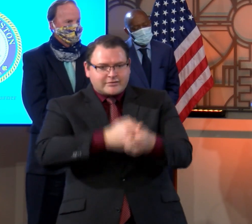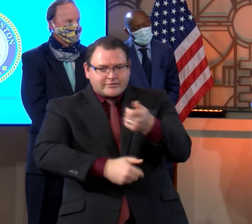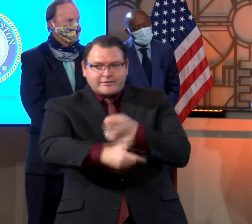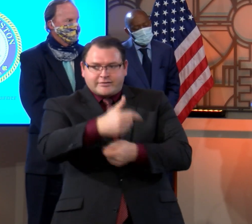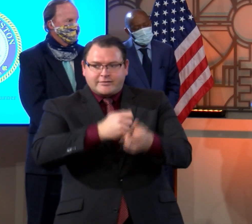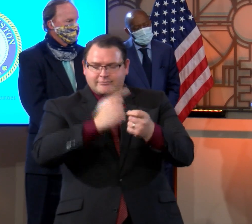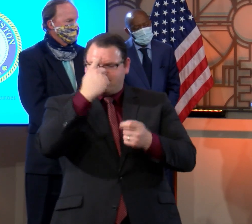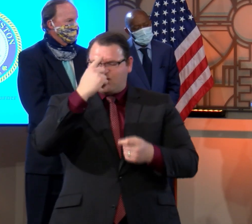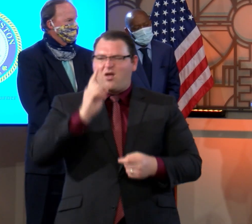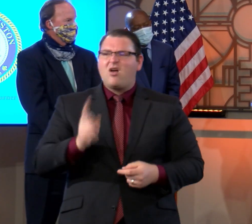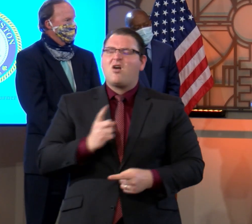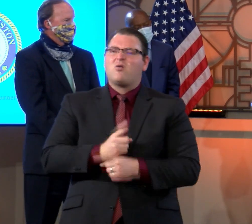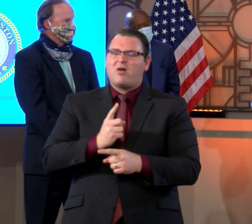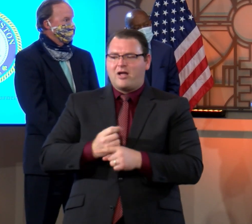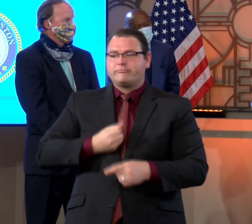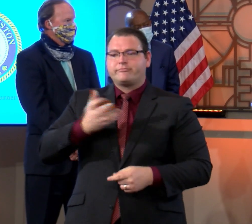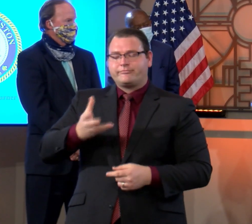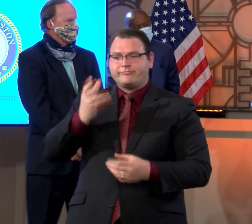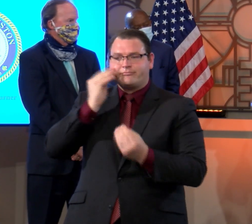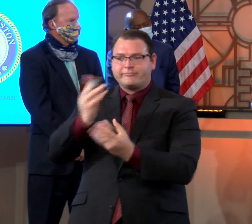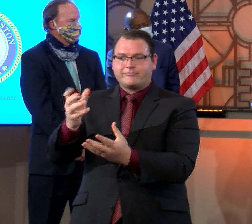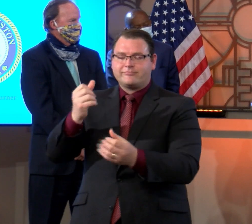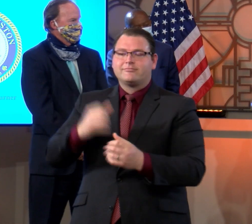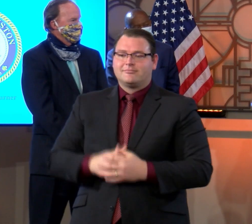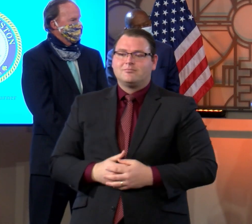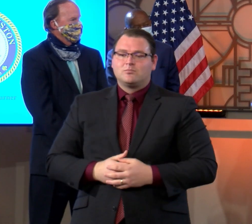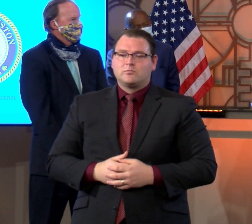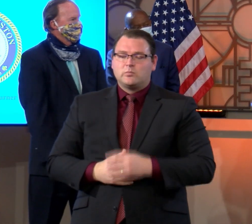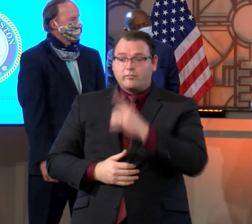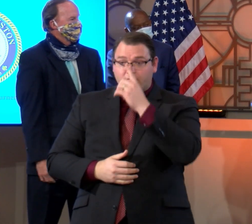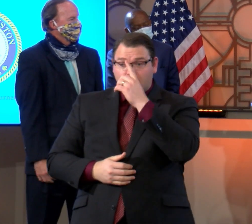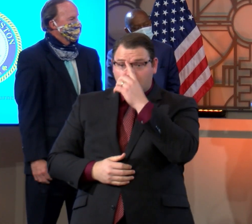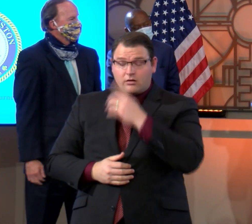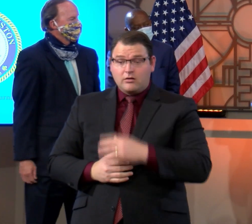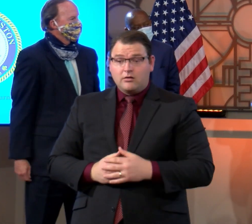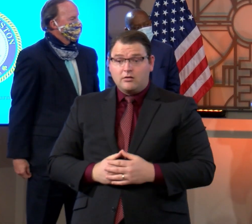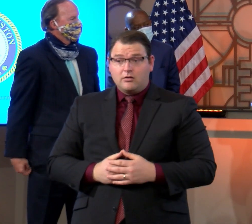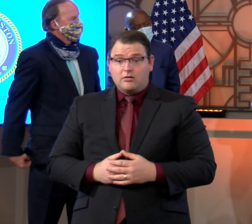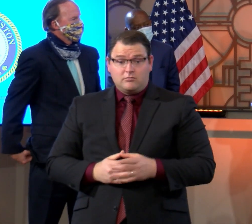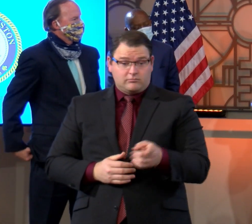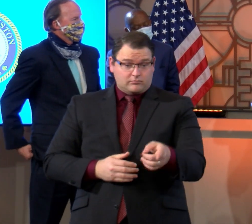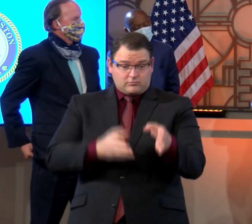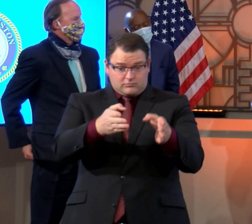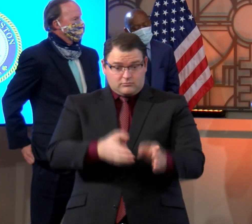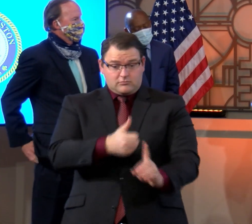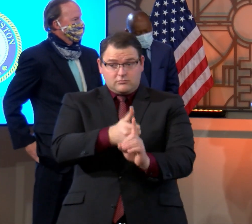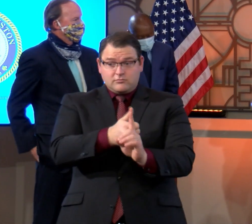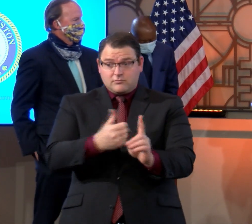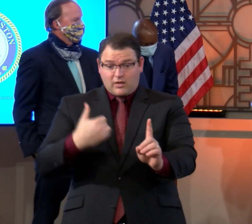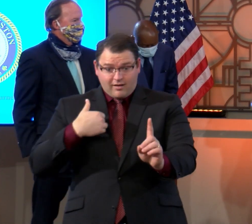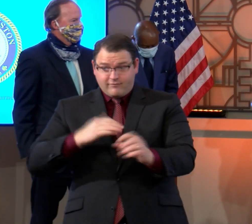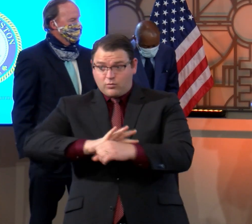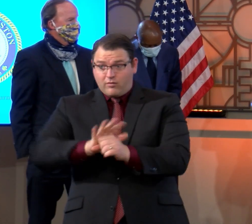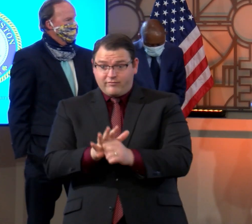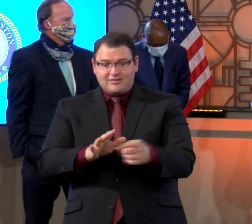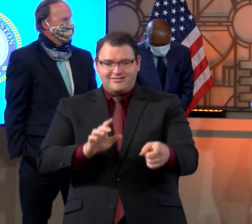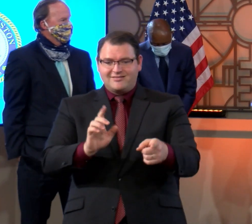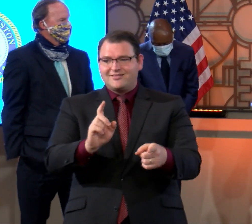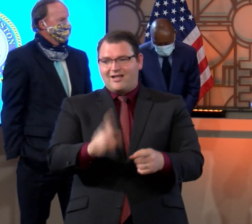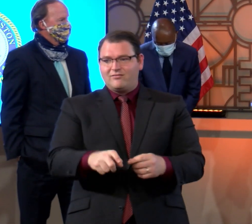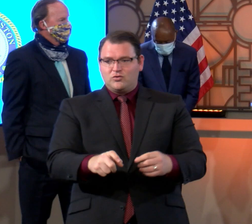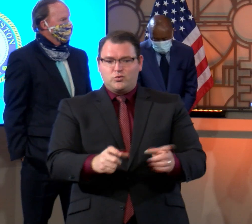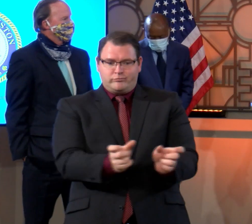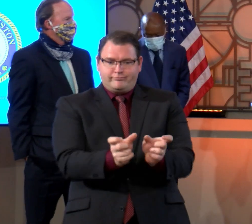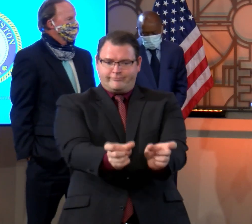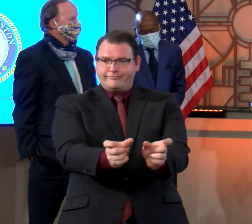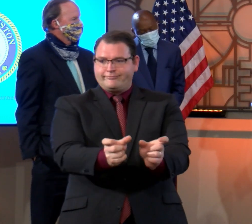their memory who they were with. Because with the positive cases, that individual needs to be, they need to isolate themselves so that they don't spread the